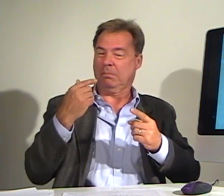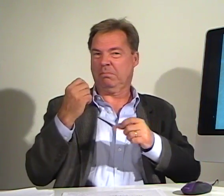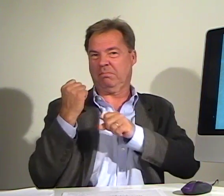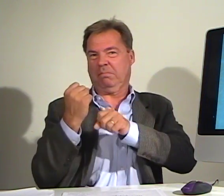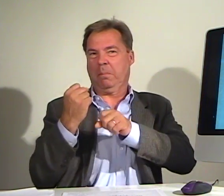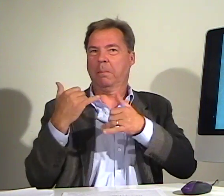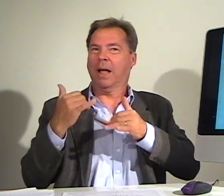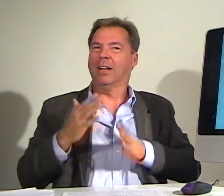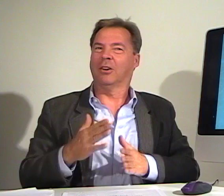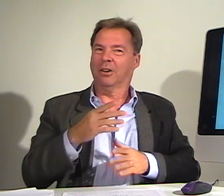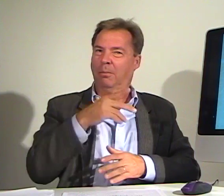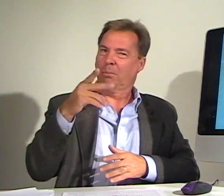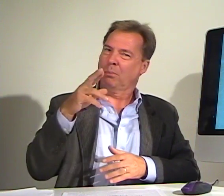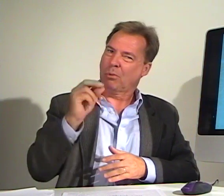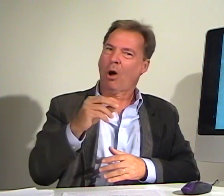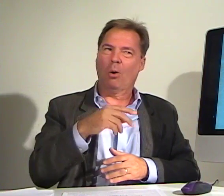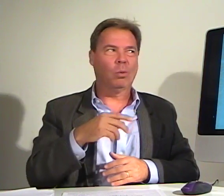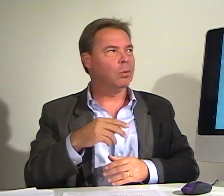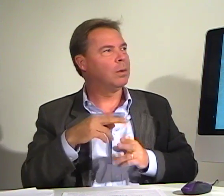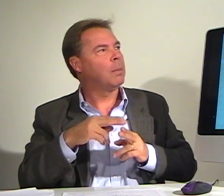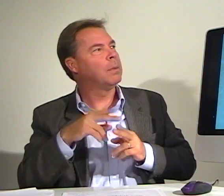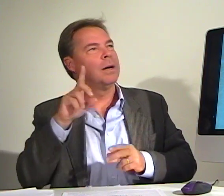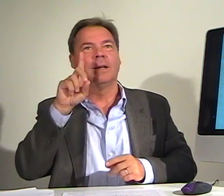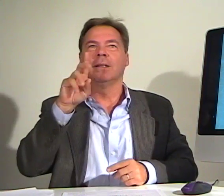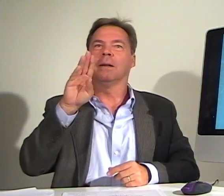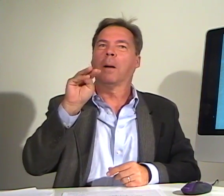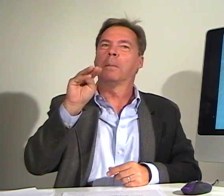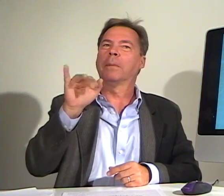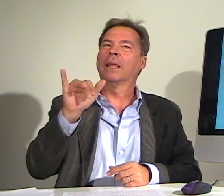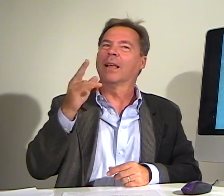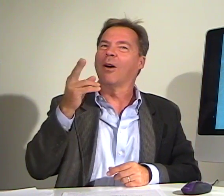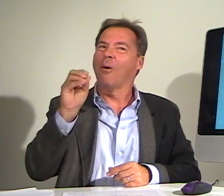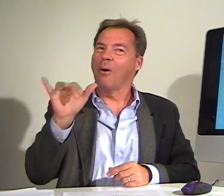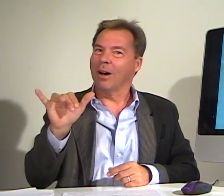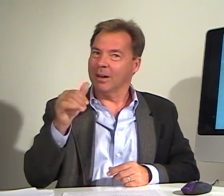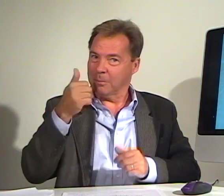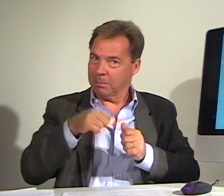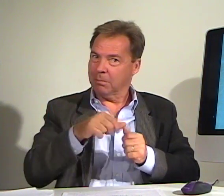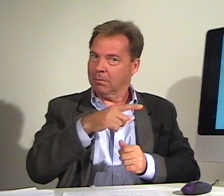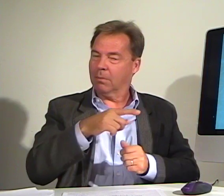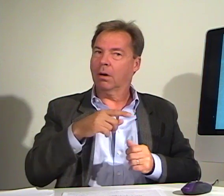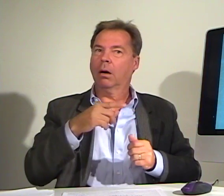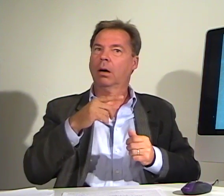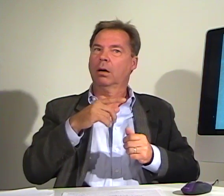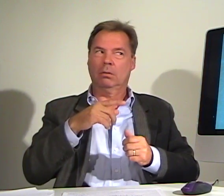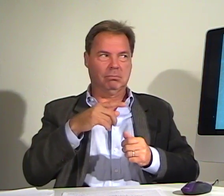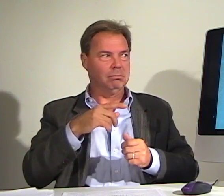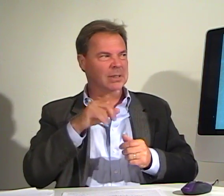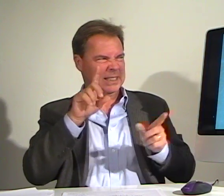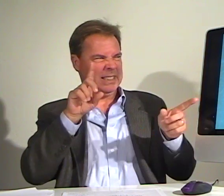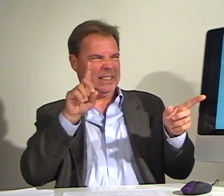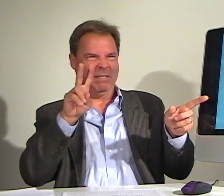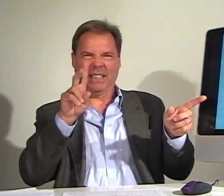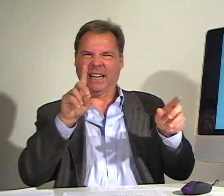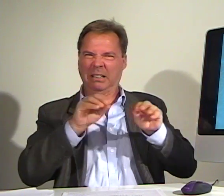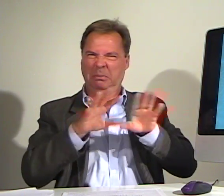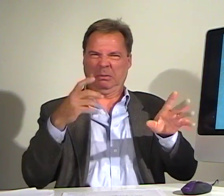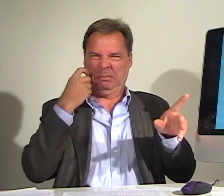Here's another famous example of a baseball player, a professional baseball player, Dummy Hoy. If you remember, there